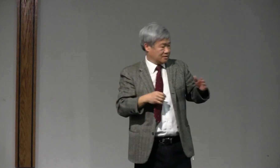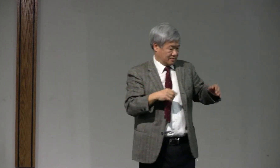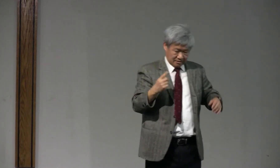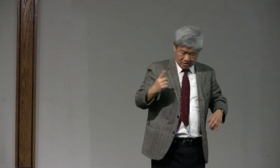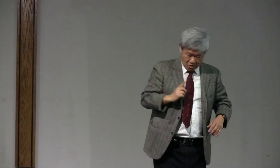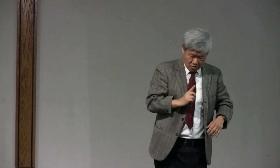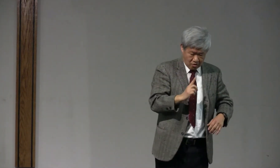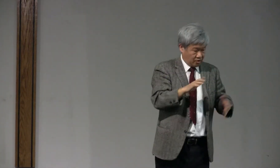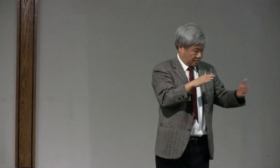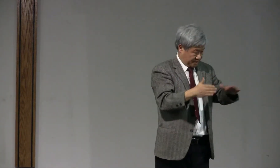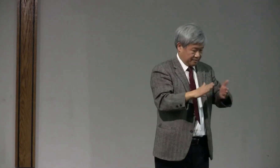his face.